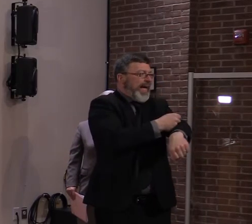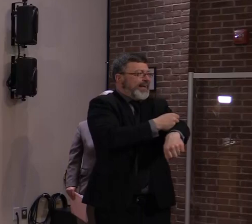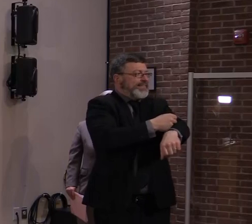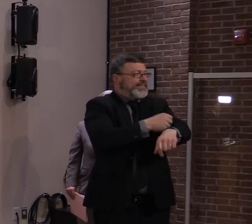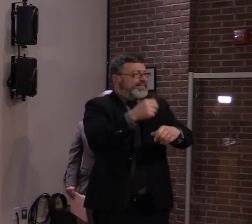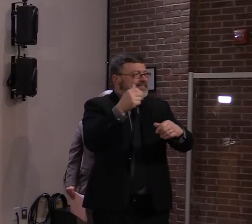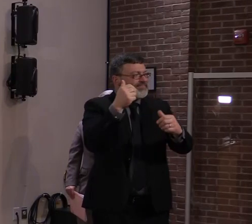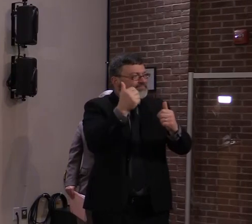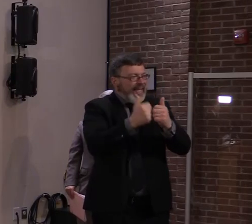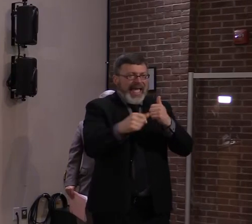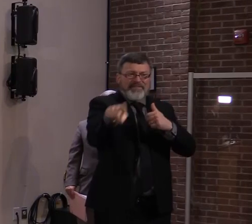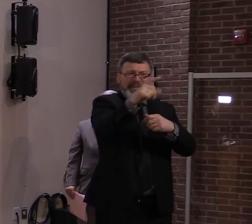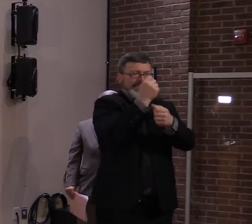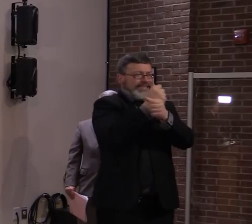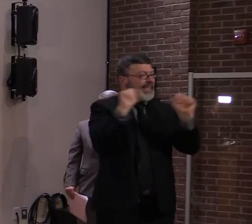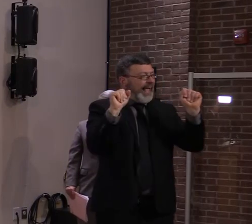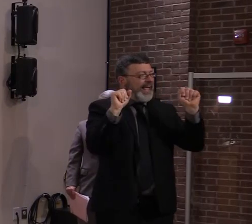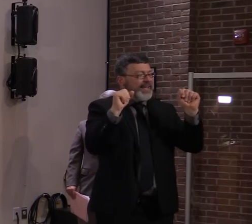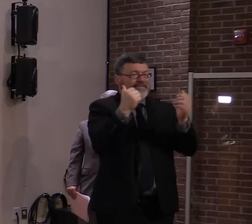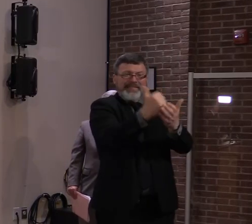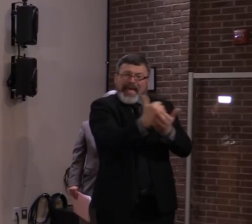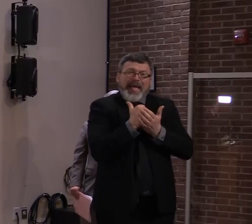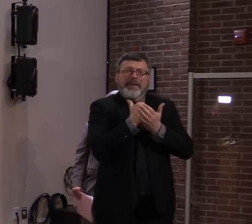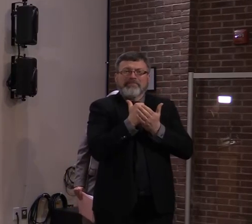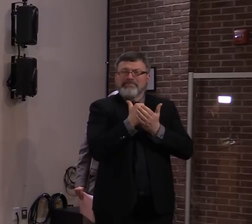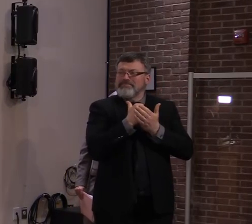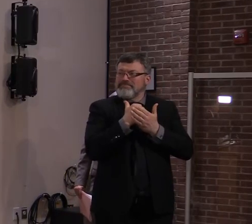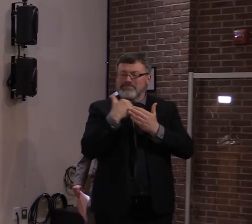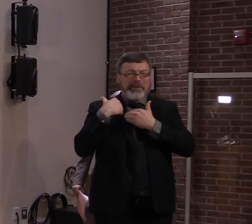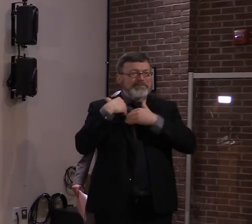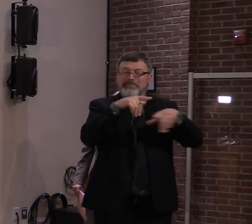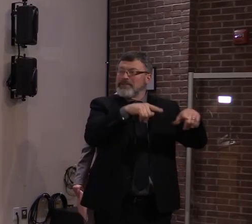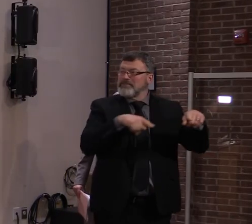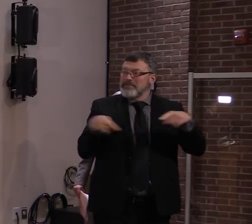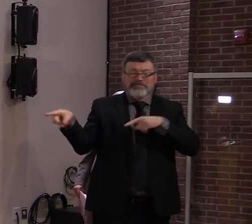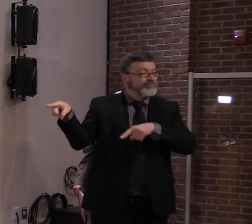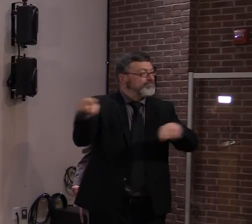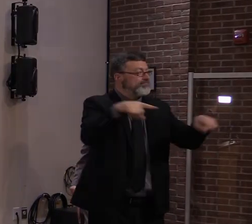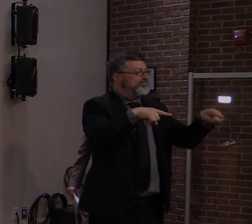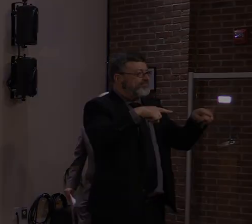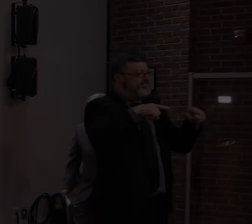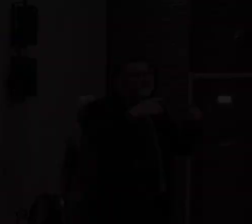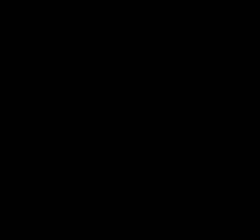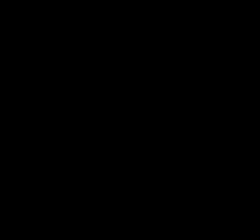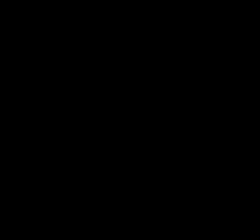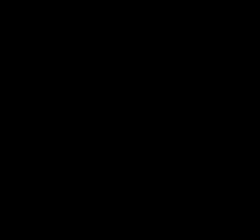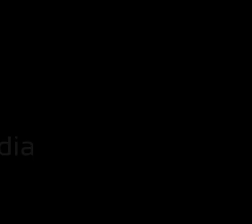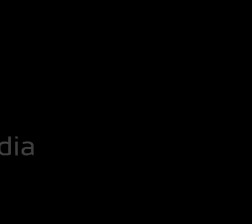and it'll do a lot to get us to where we want to get back to normal. So thanks again.